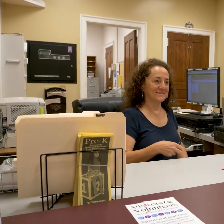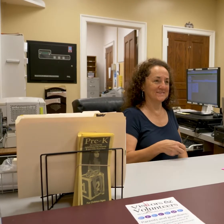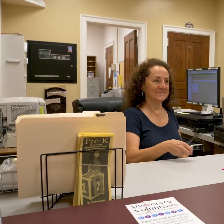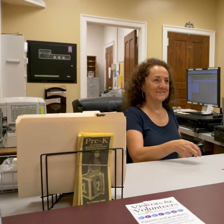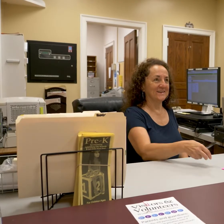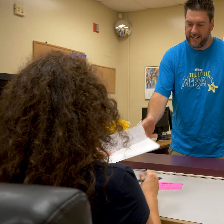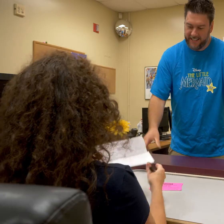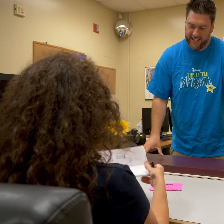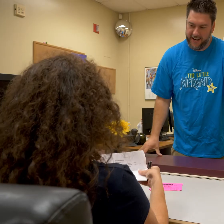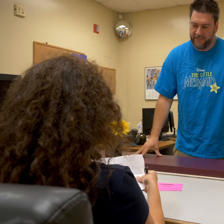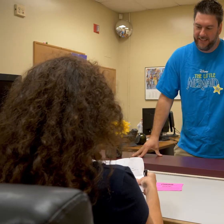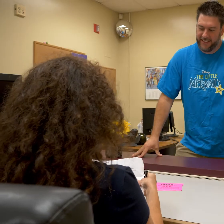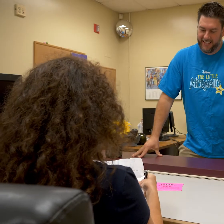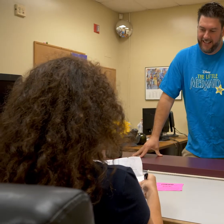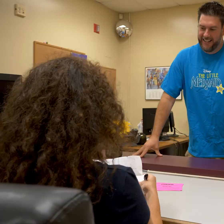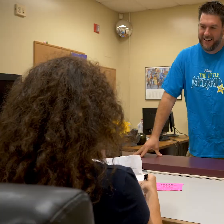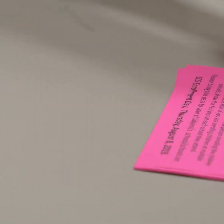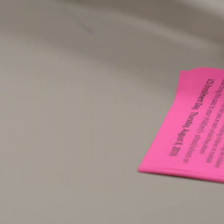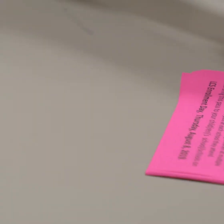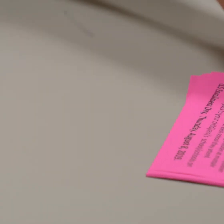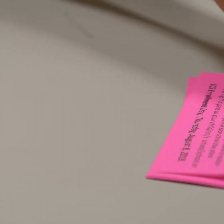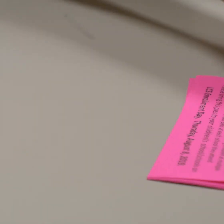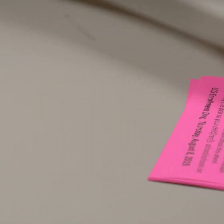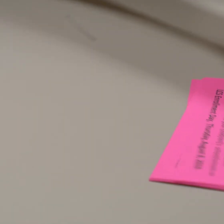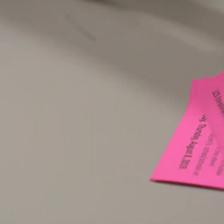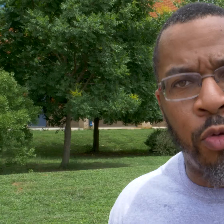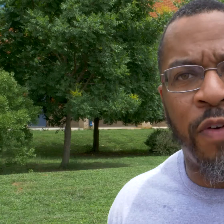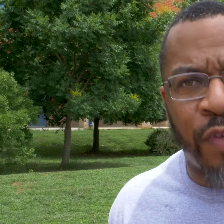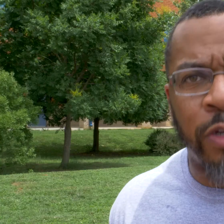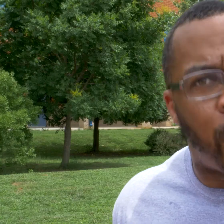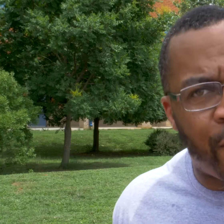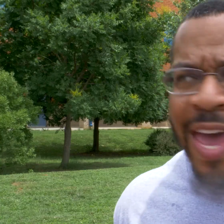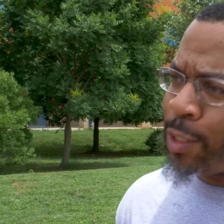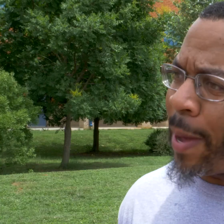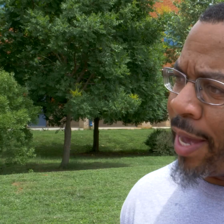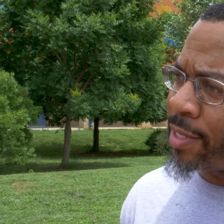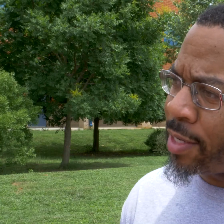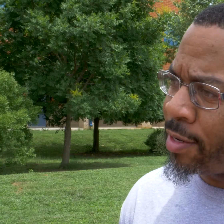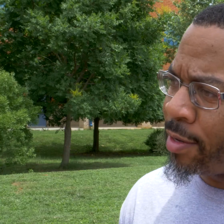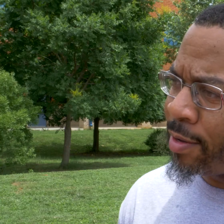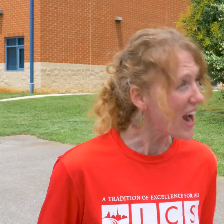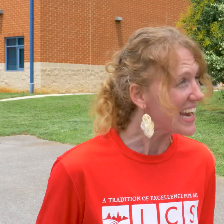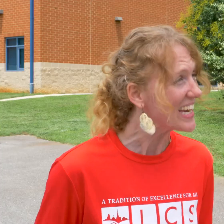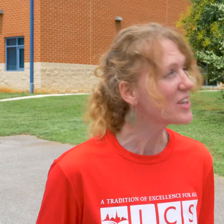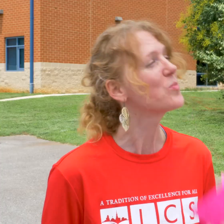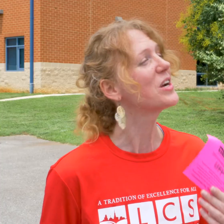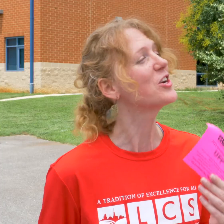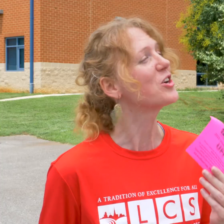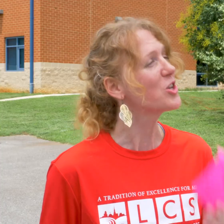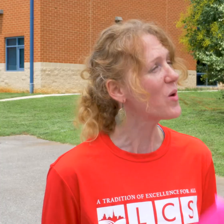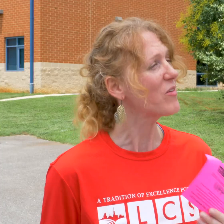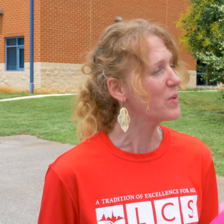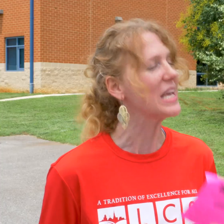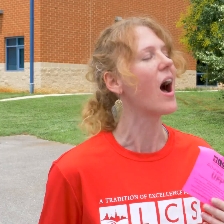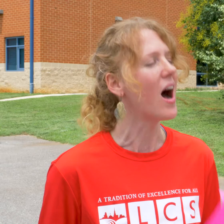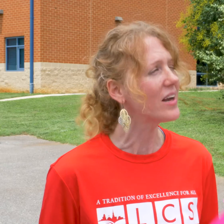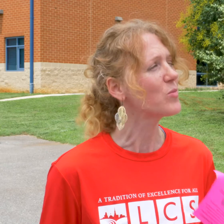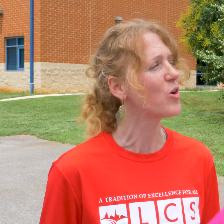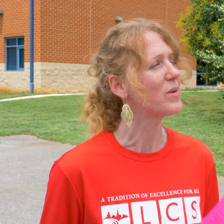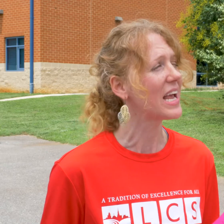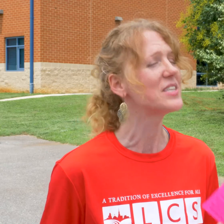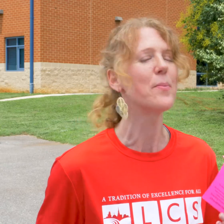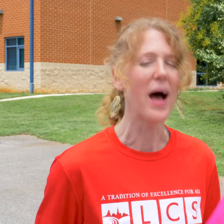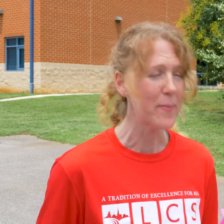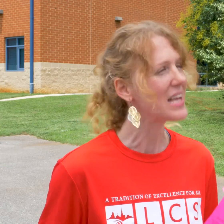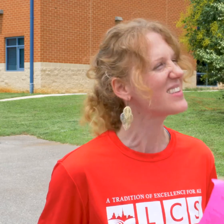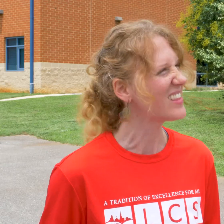the UFP sites this summer. Then you bring your UFP... Universal Fast Pass. That's right! You bring your UFP on